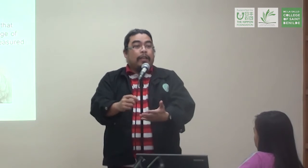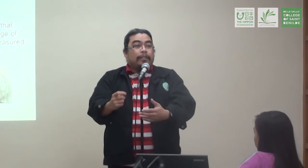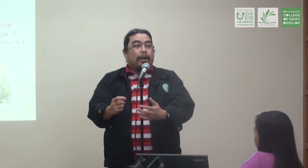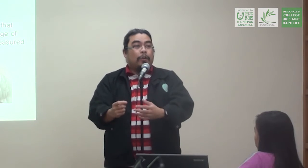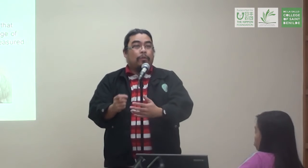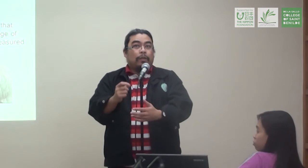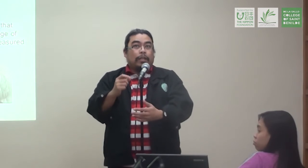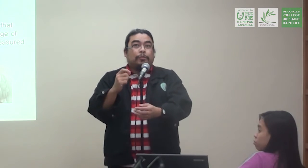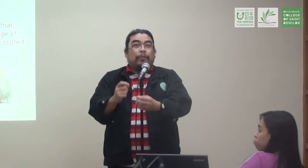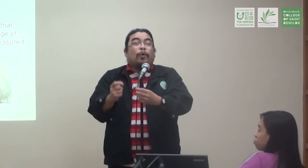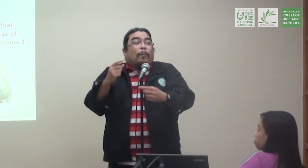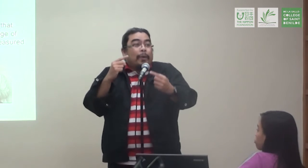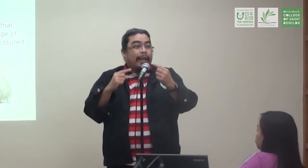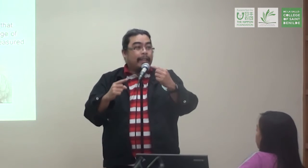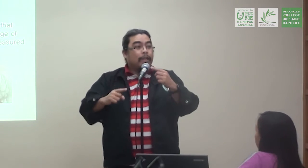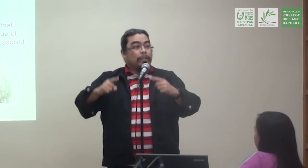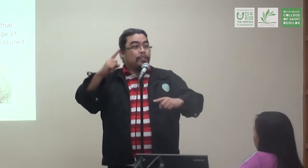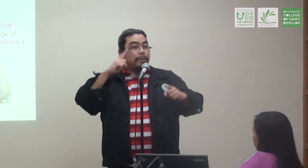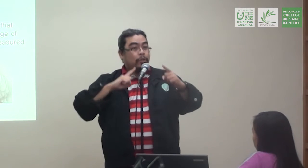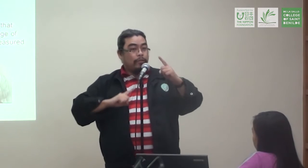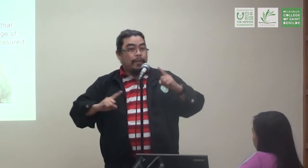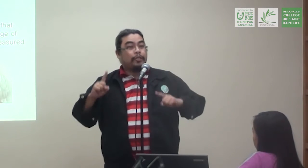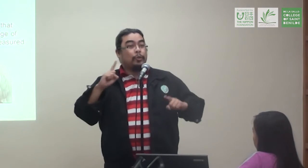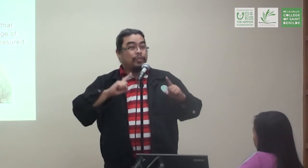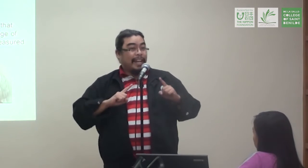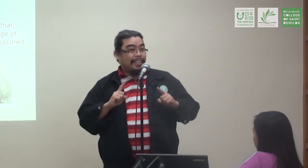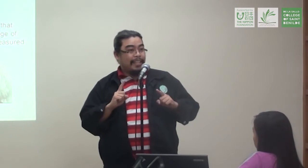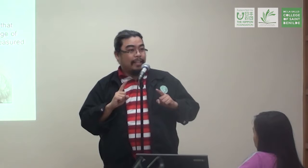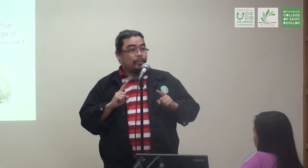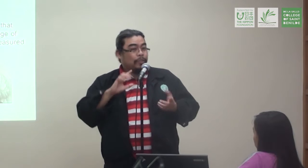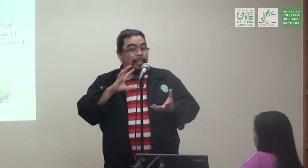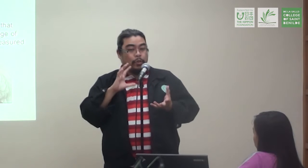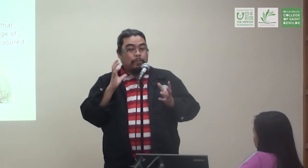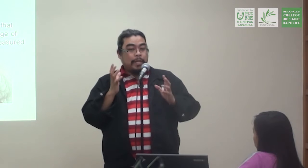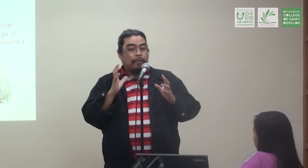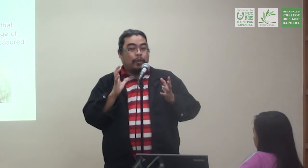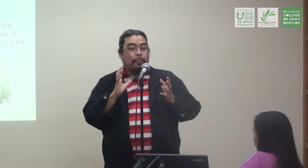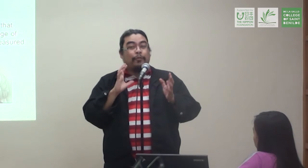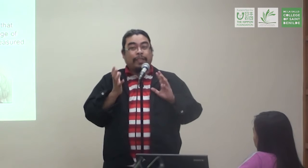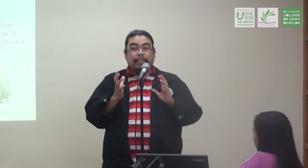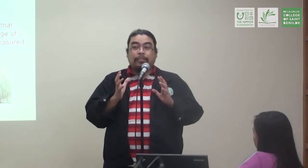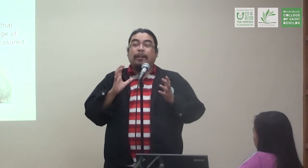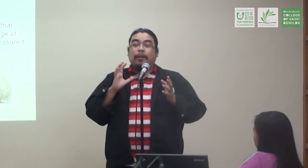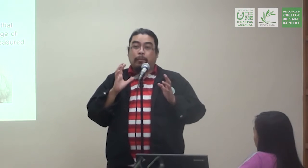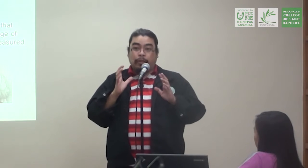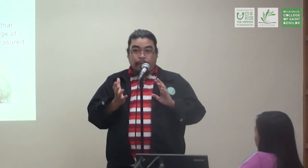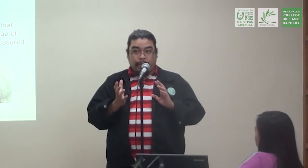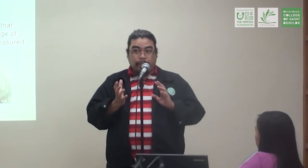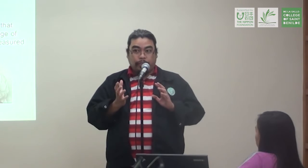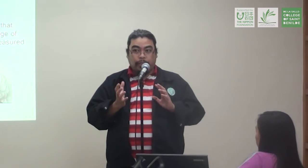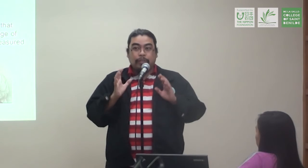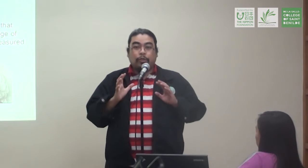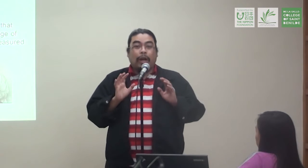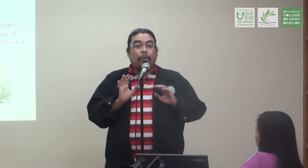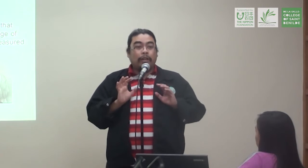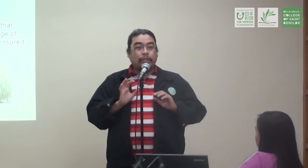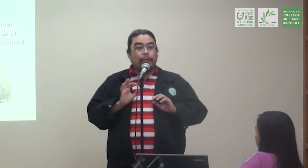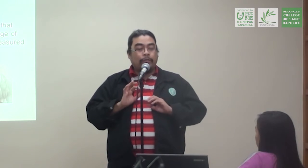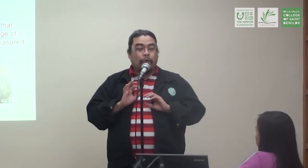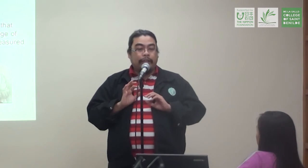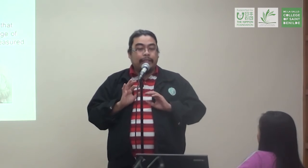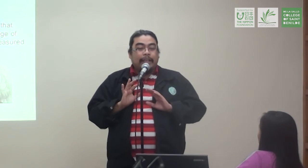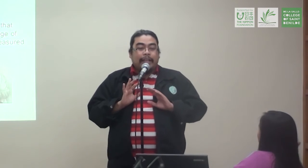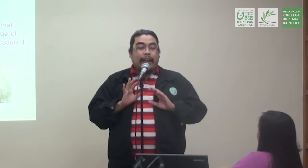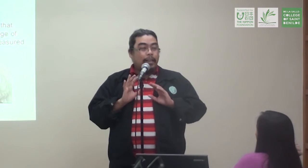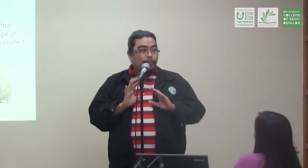written, now it's more comprehending what is being conveyed to signing. So that could be a form of test modification. So I wanted